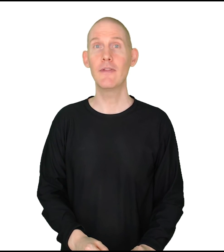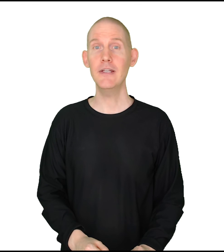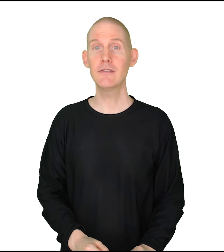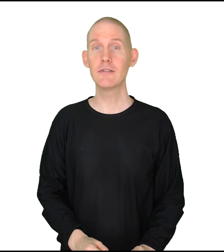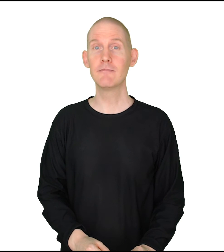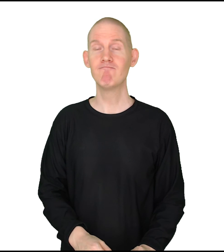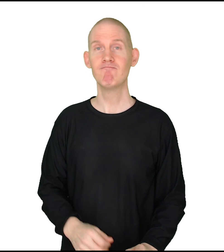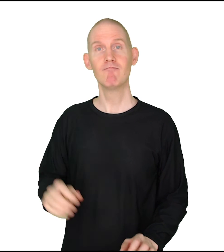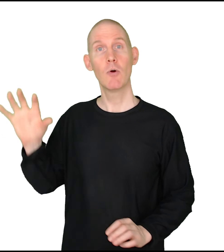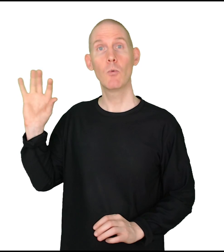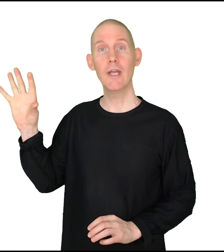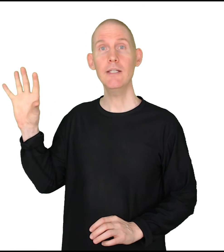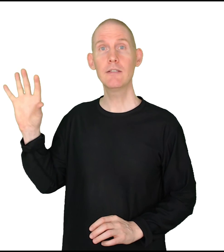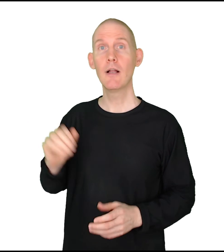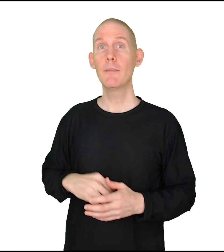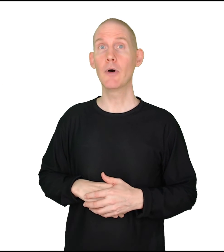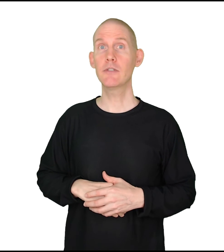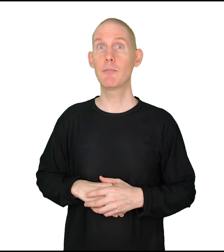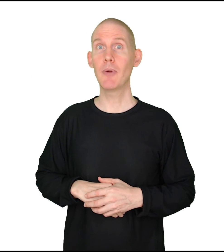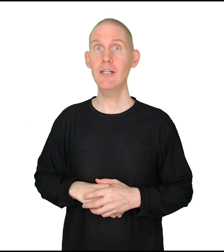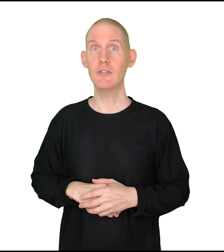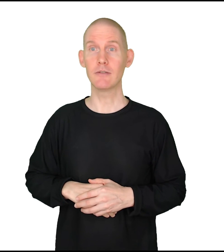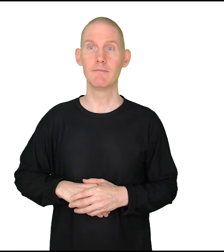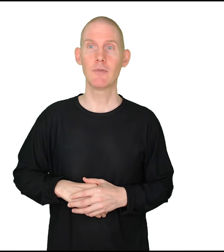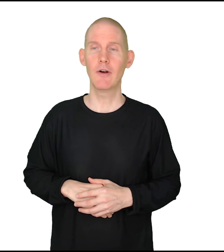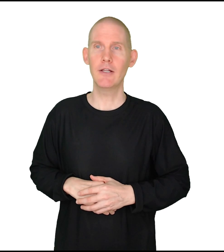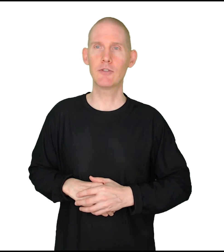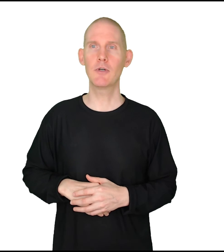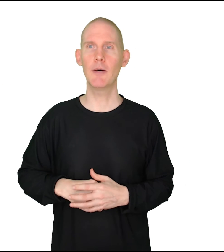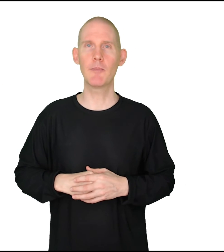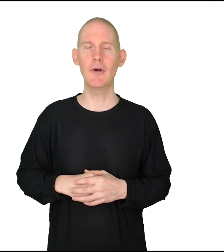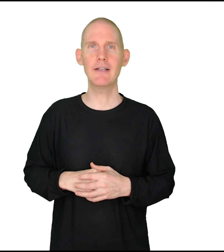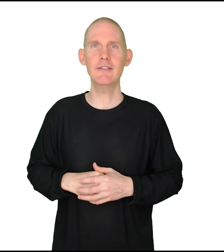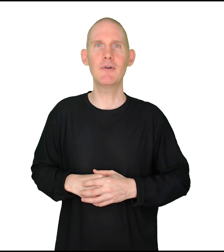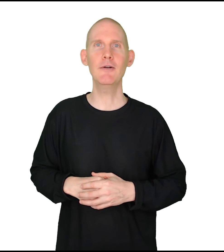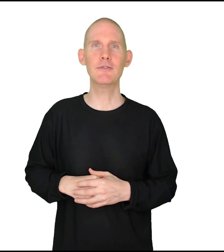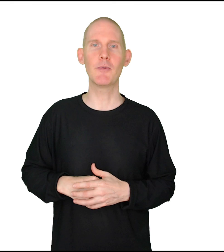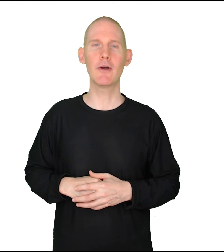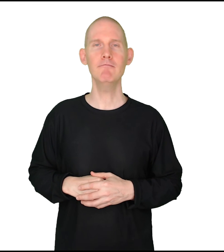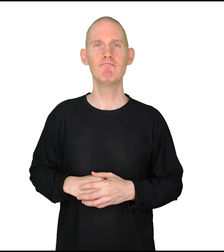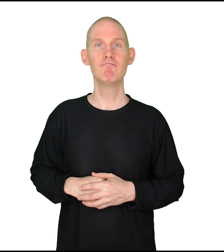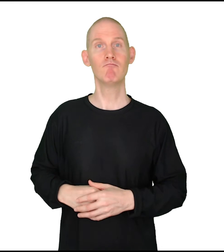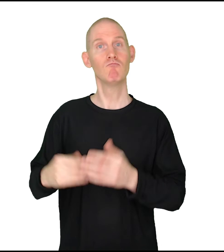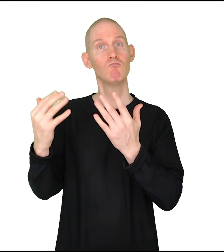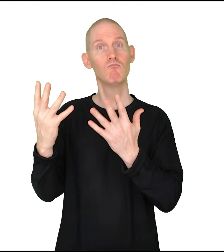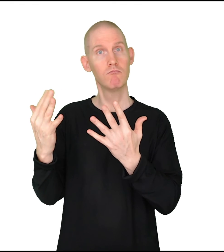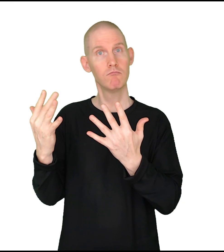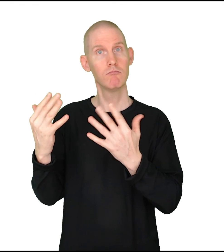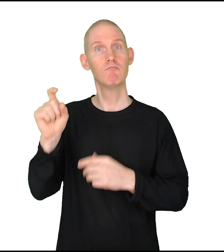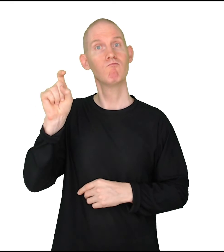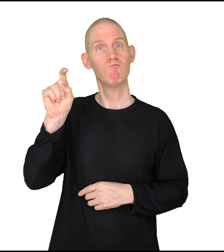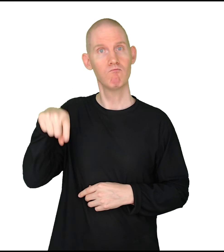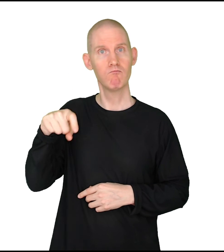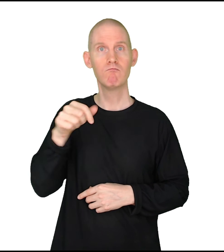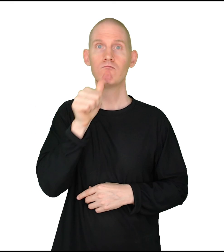Wait, must, responsible. All right, let's see. How about the other one? How would